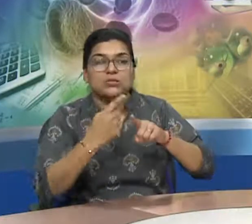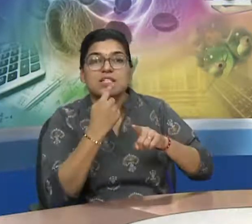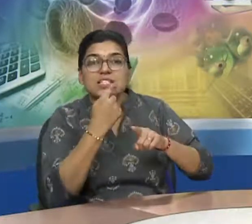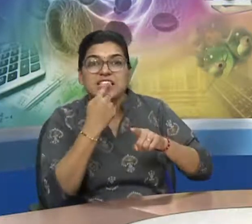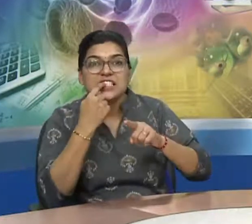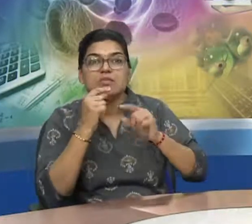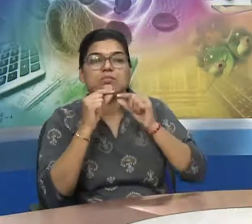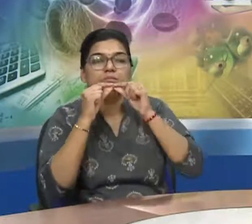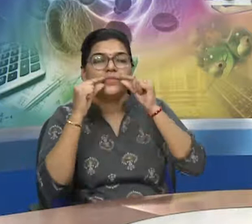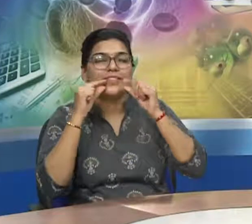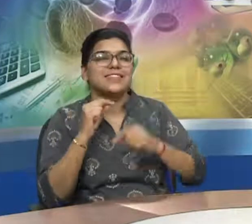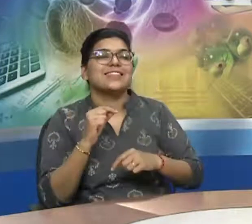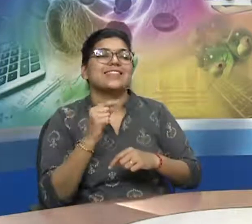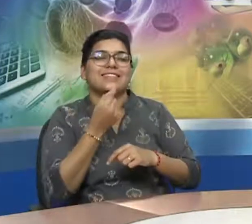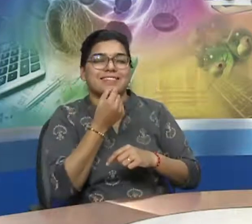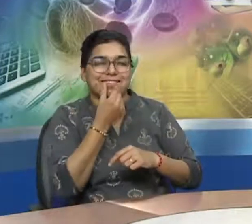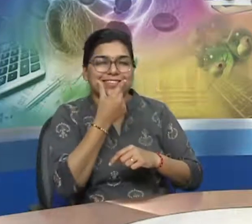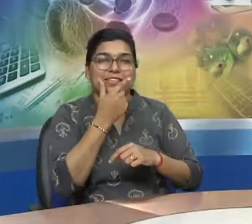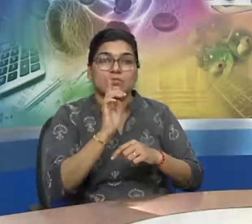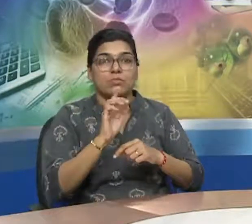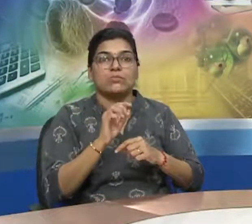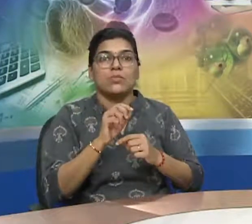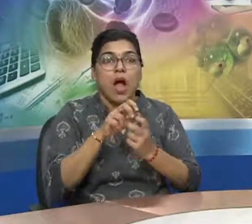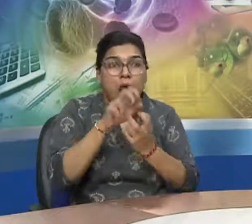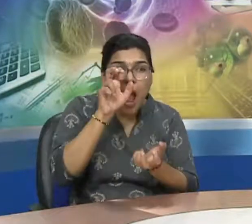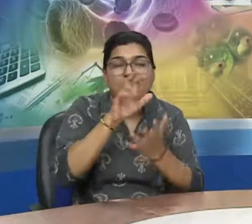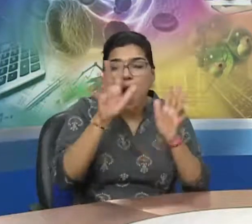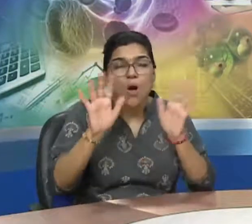is laugh with their teeth.